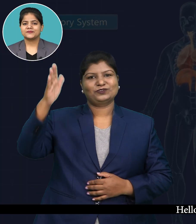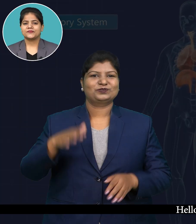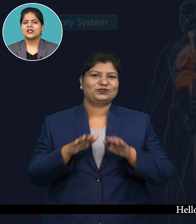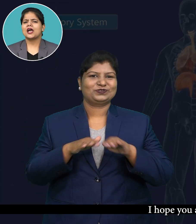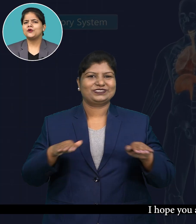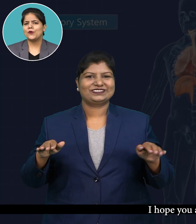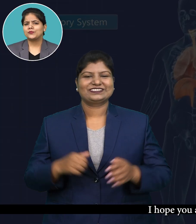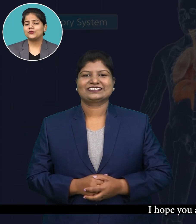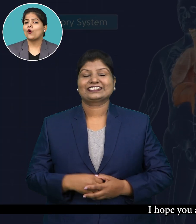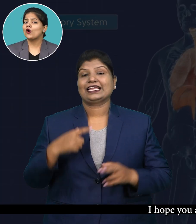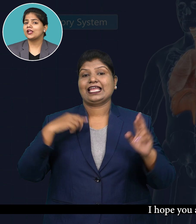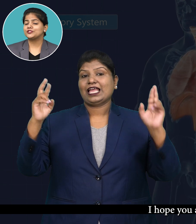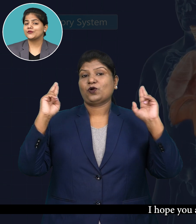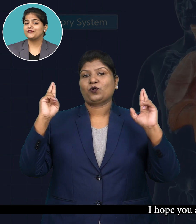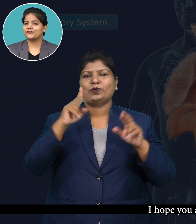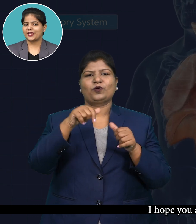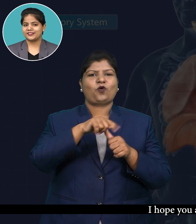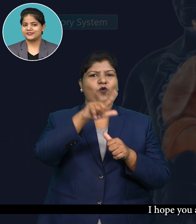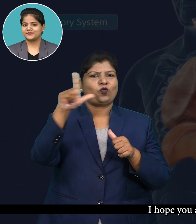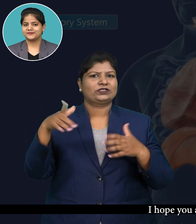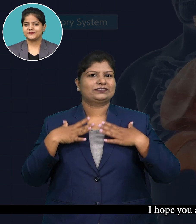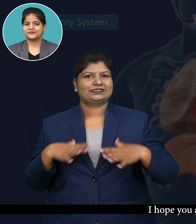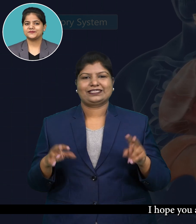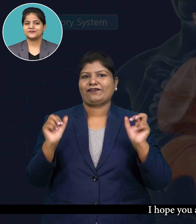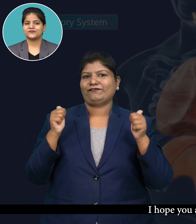students. I hope you all are doing fine.